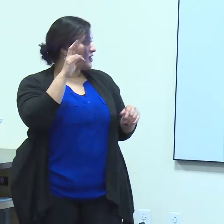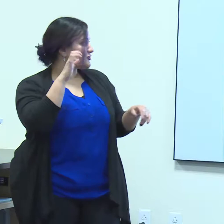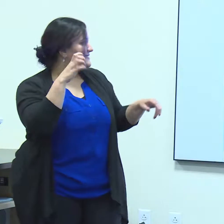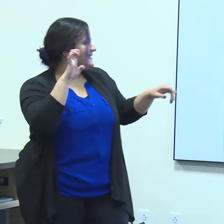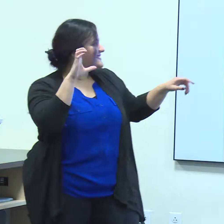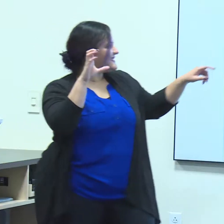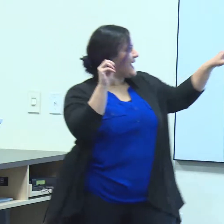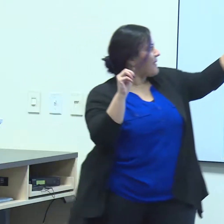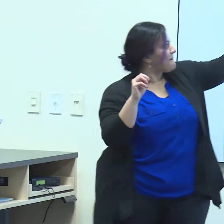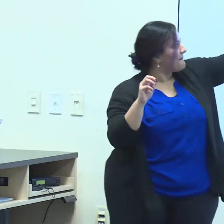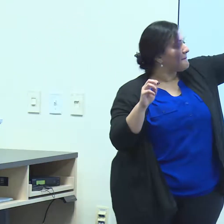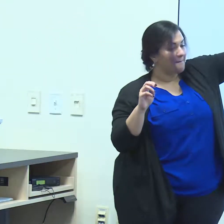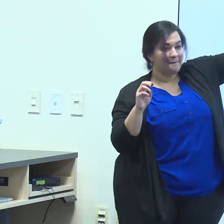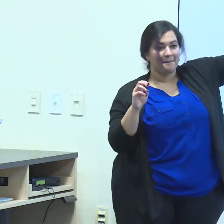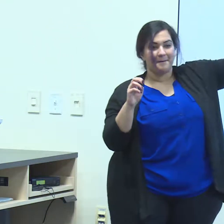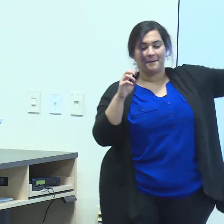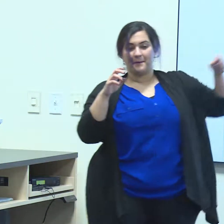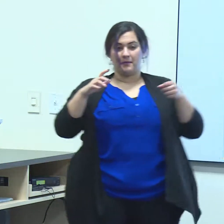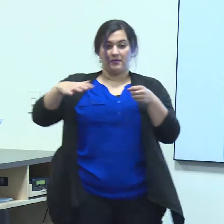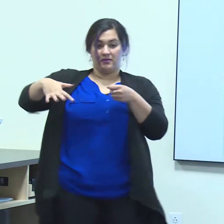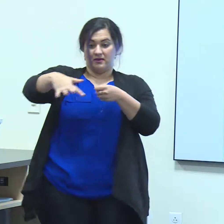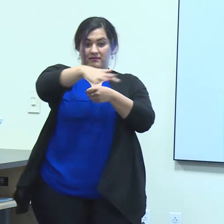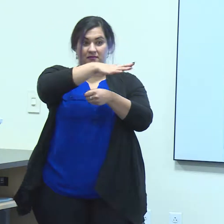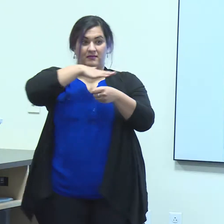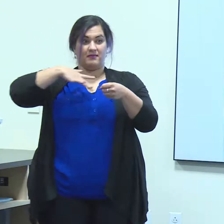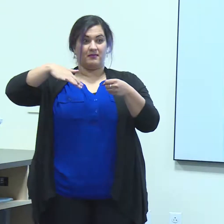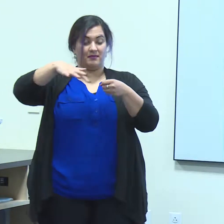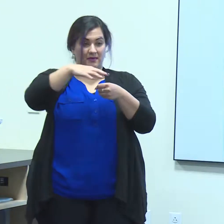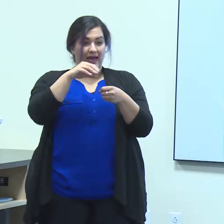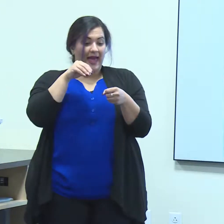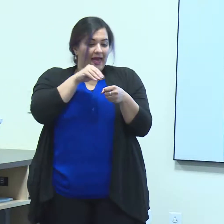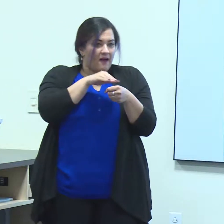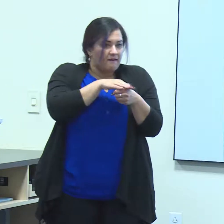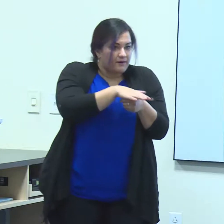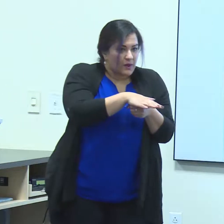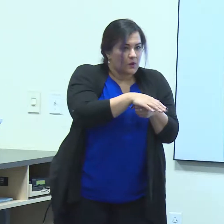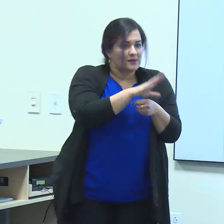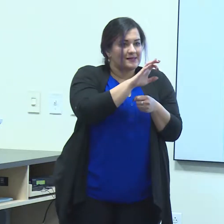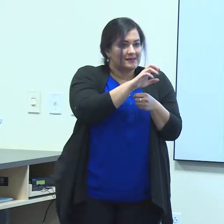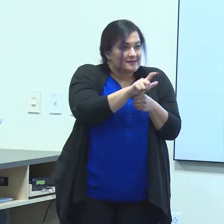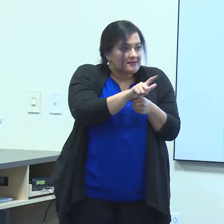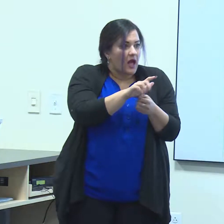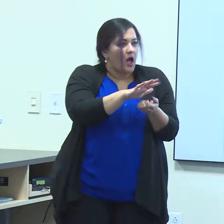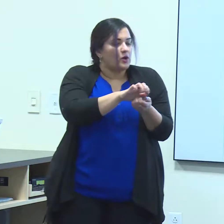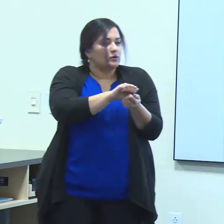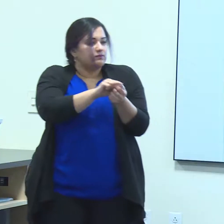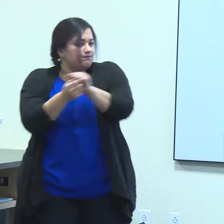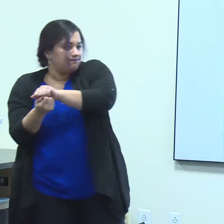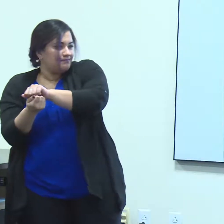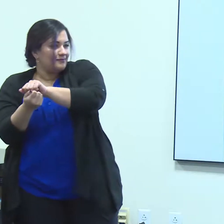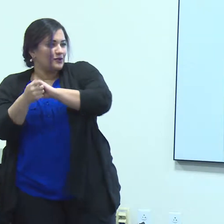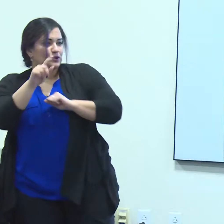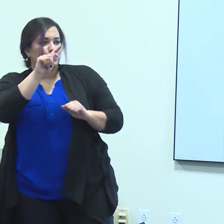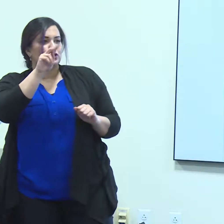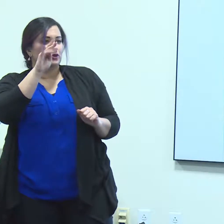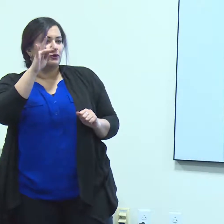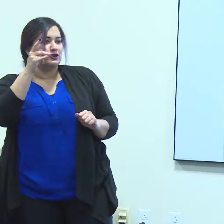She believed that extracellular matrices influenced cell transformation.